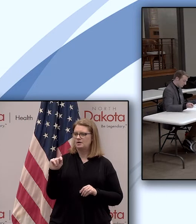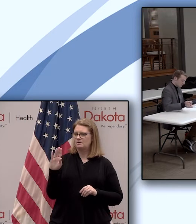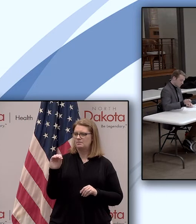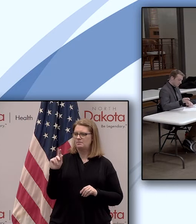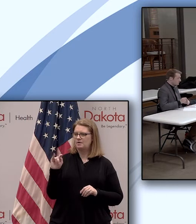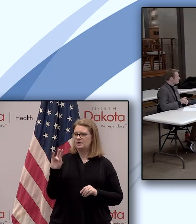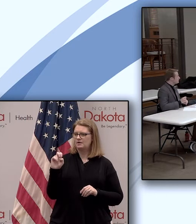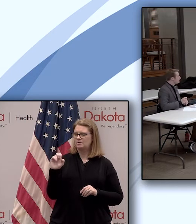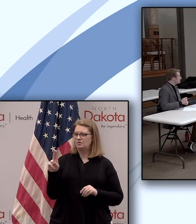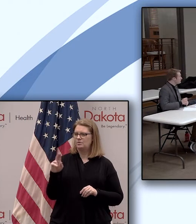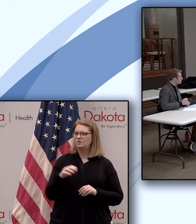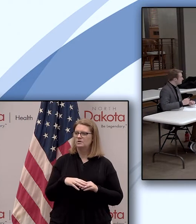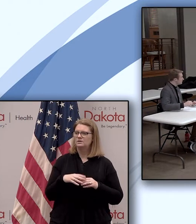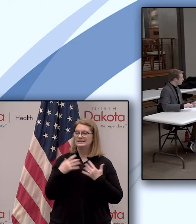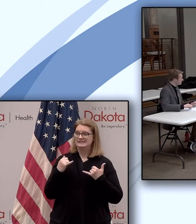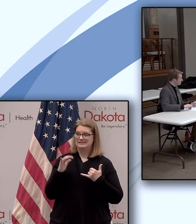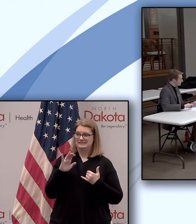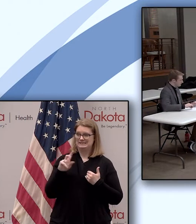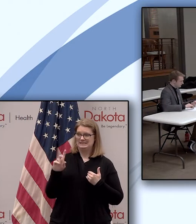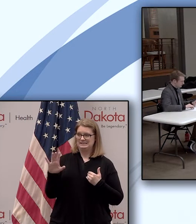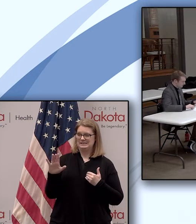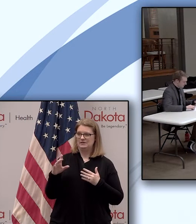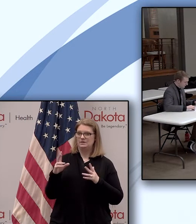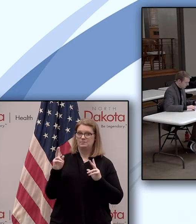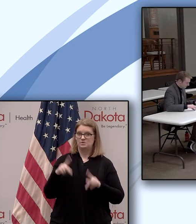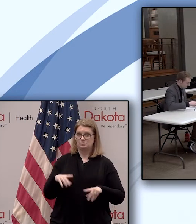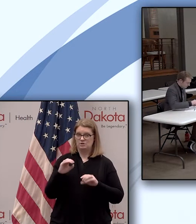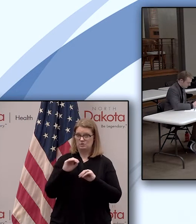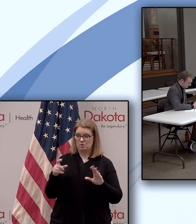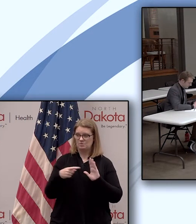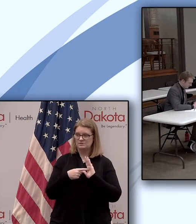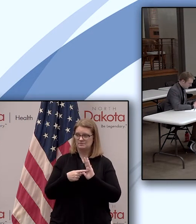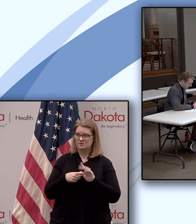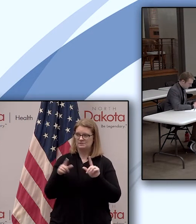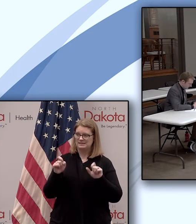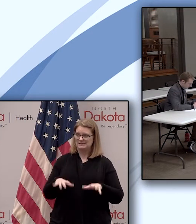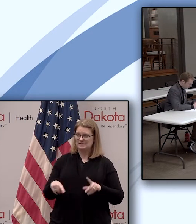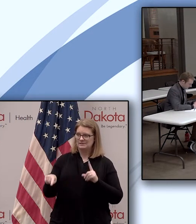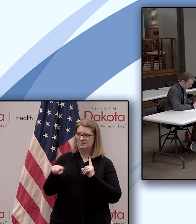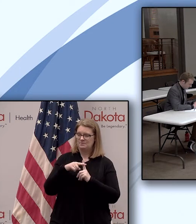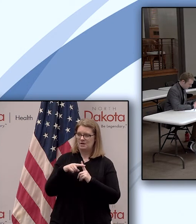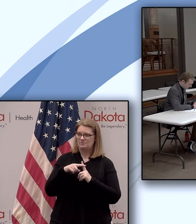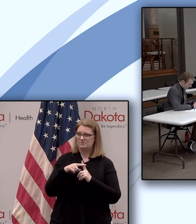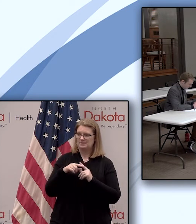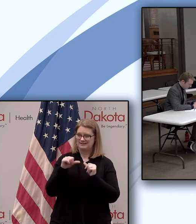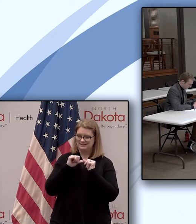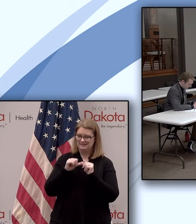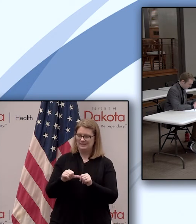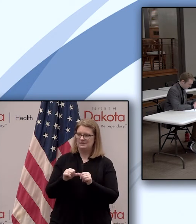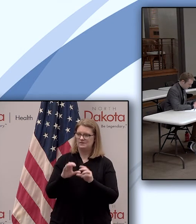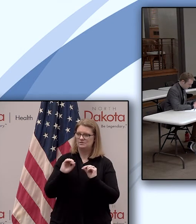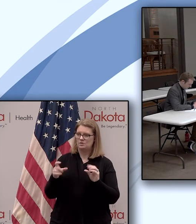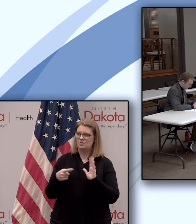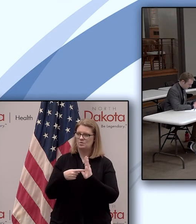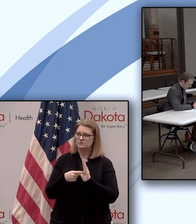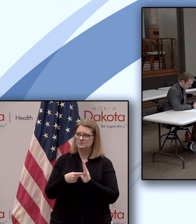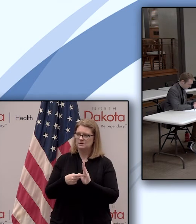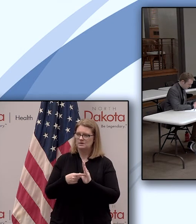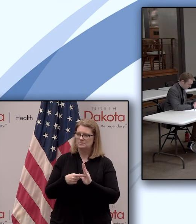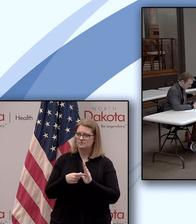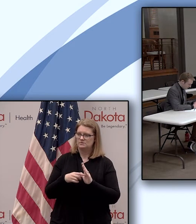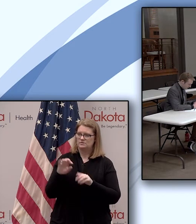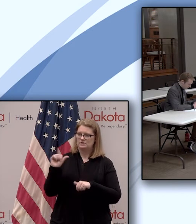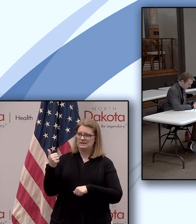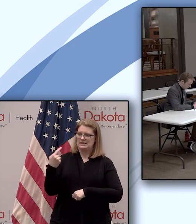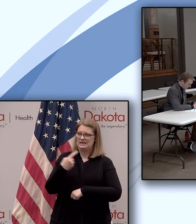Bottineau. Currently, the CDC says an asymptomatic person who tests positive and remains asymptomatic following that test for